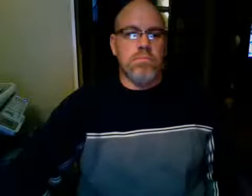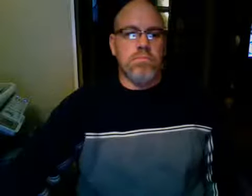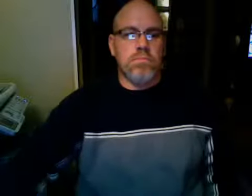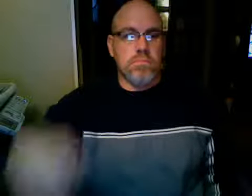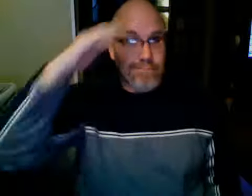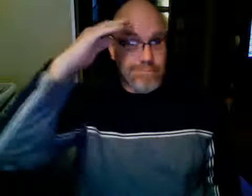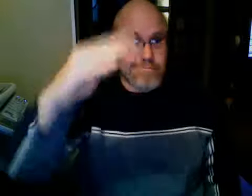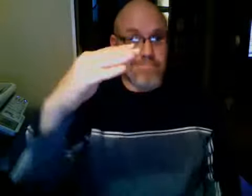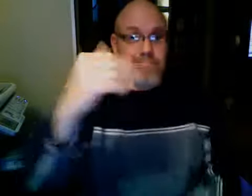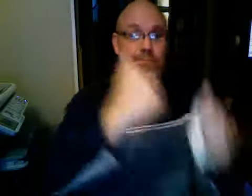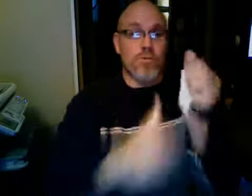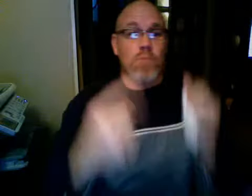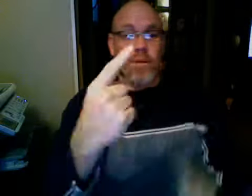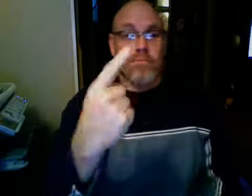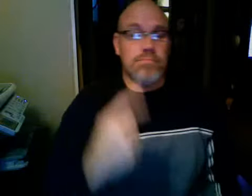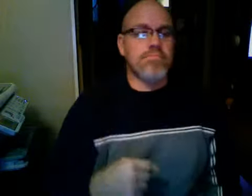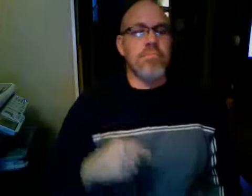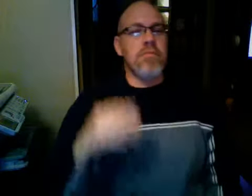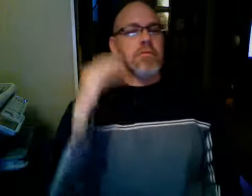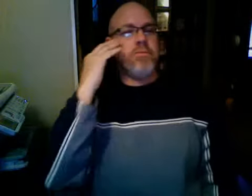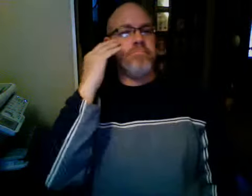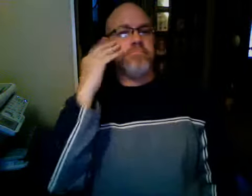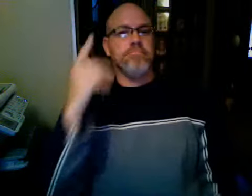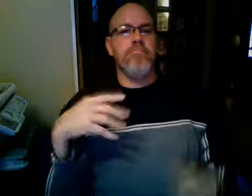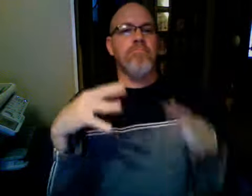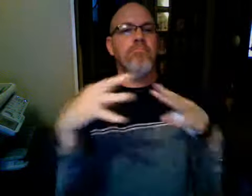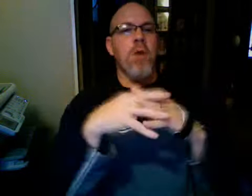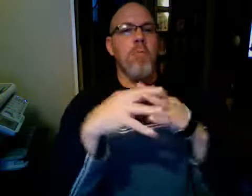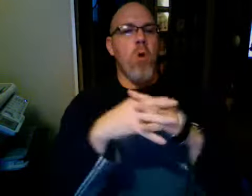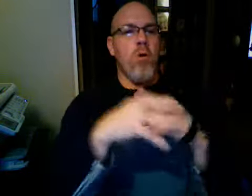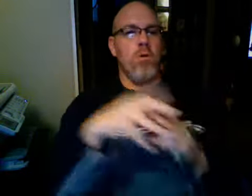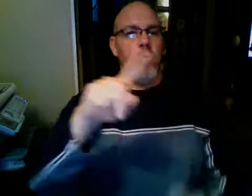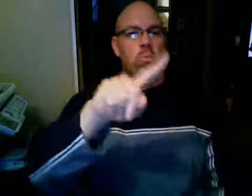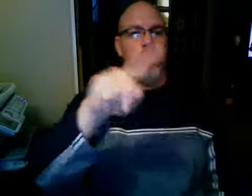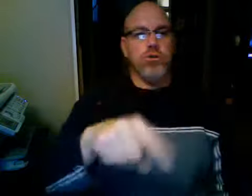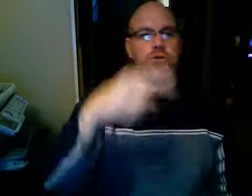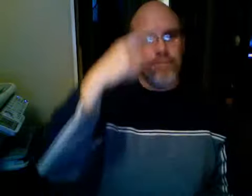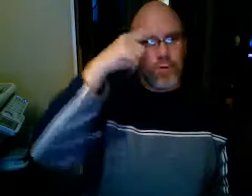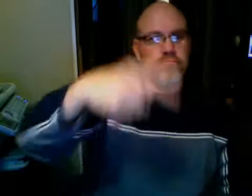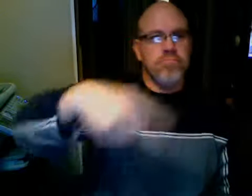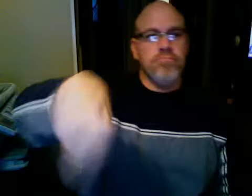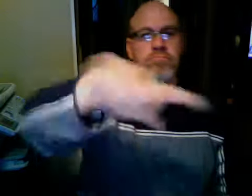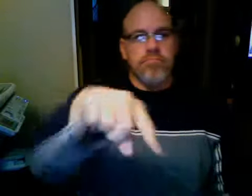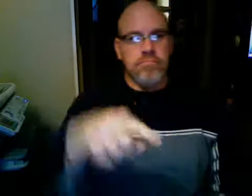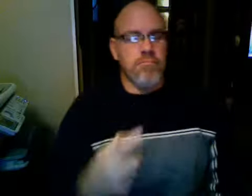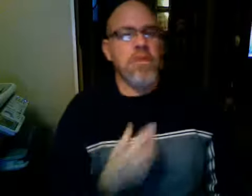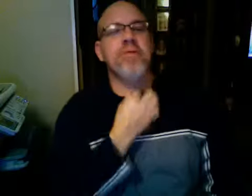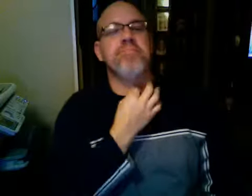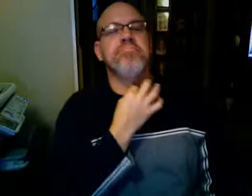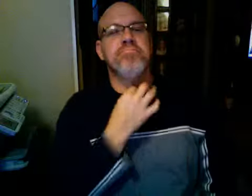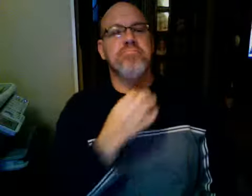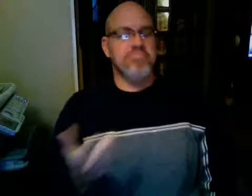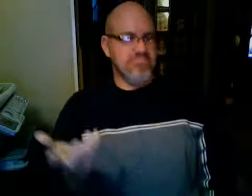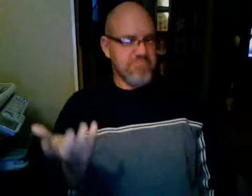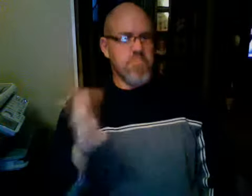You are buying 3% back on gas, but no means to jump through. They open a bank of AmeriCard Cash Rewards credit card